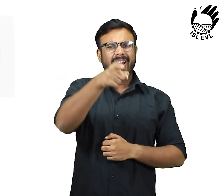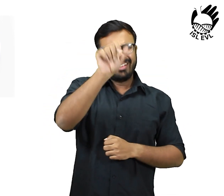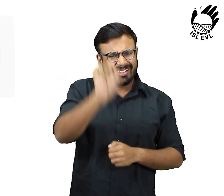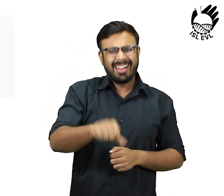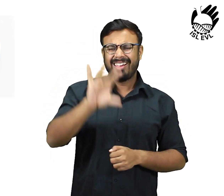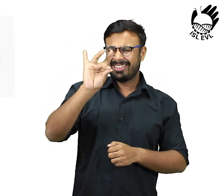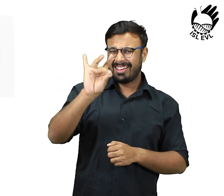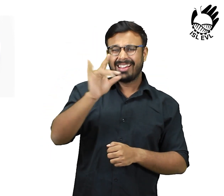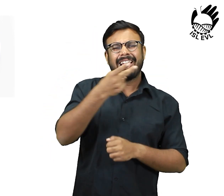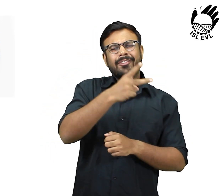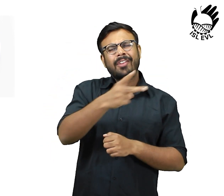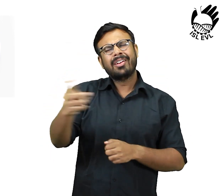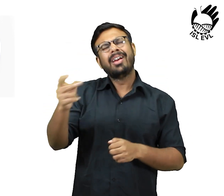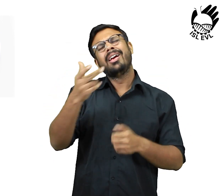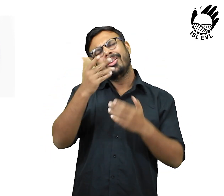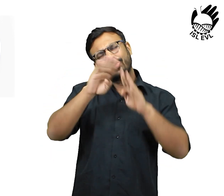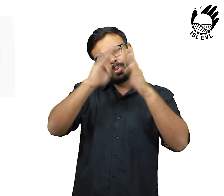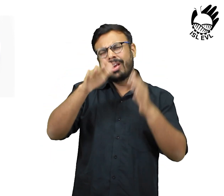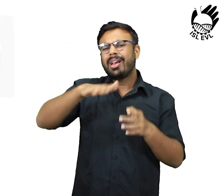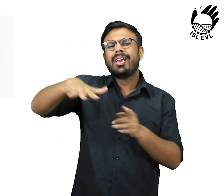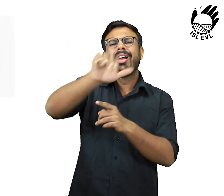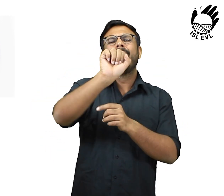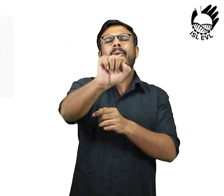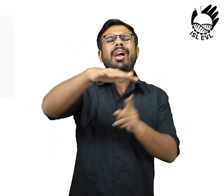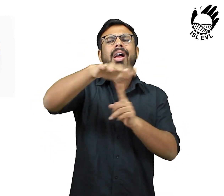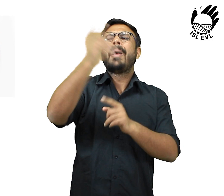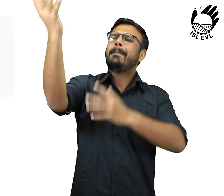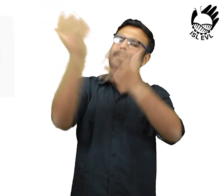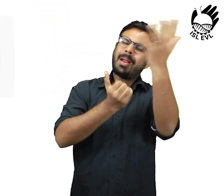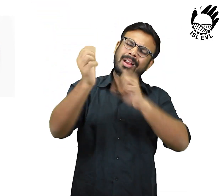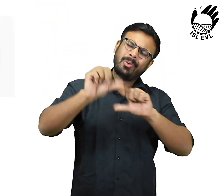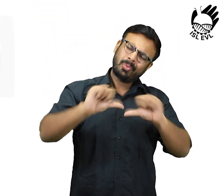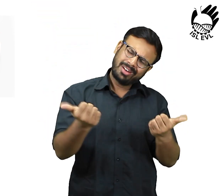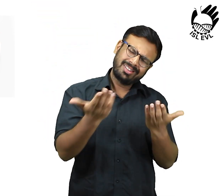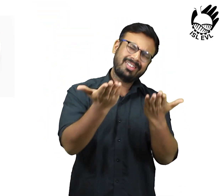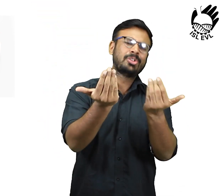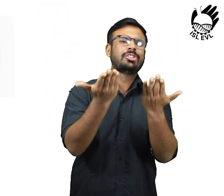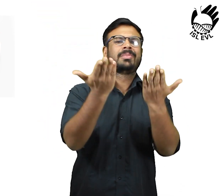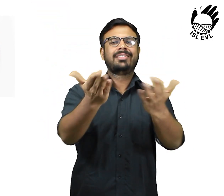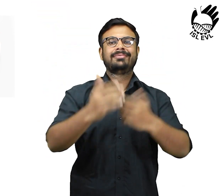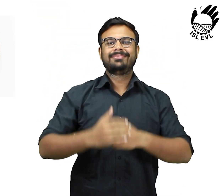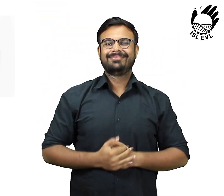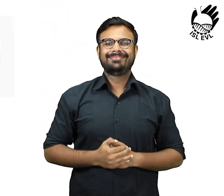If we make many such knots, we can make a bouncy rubbery ball.